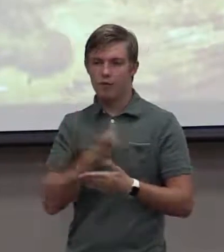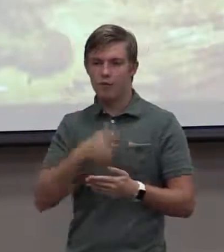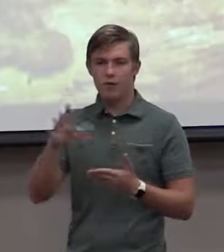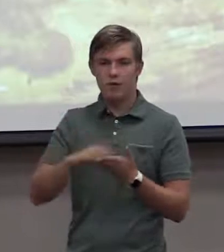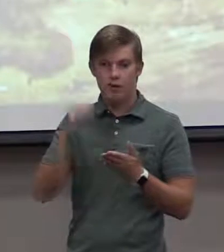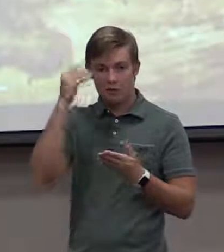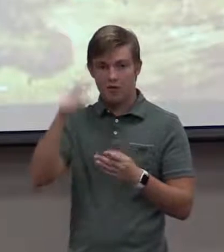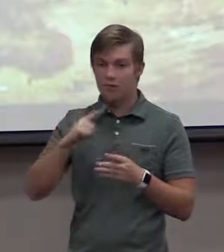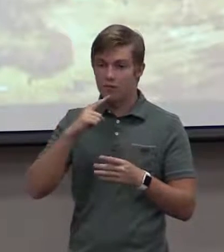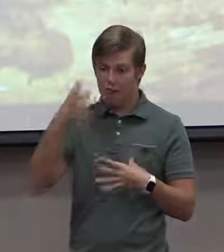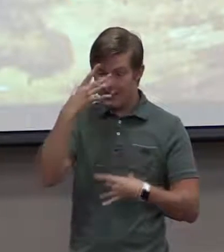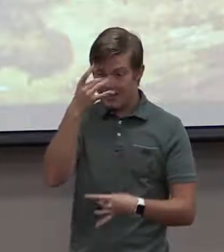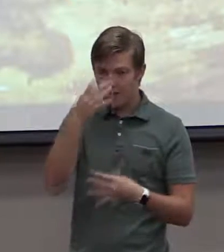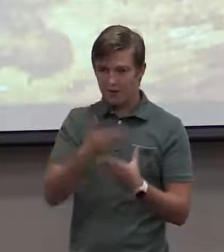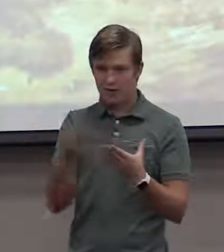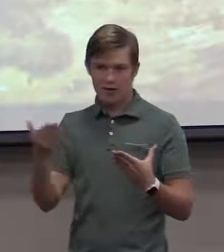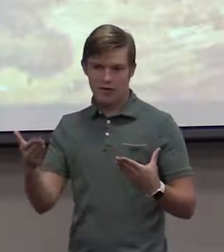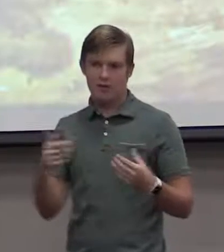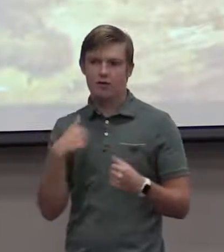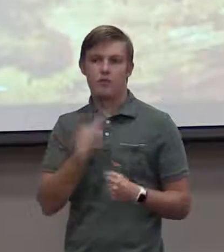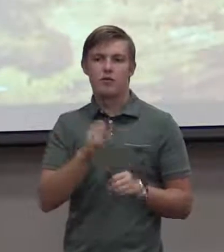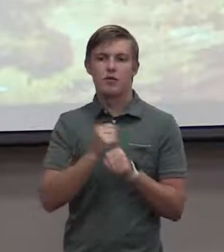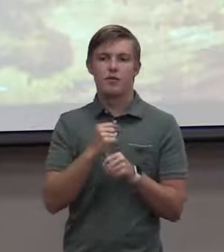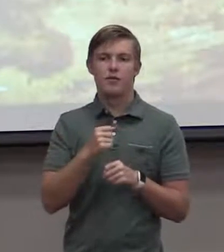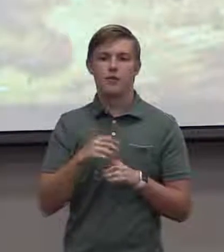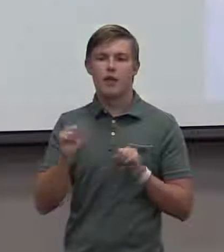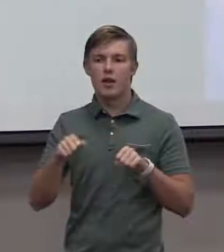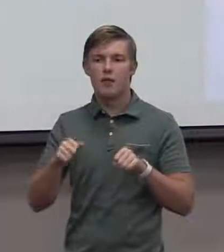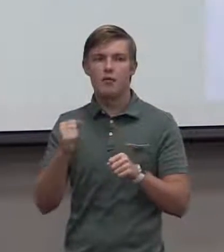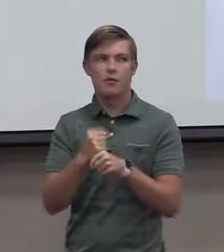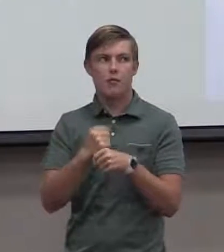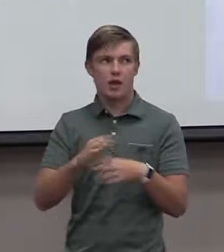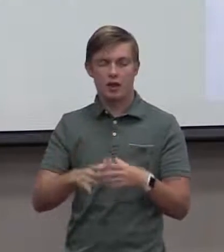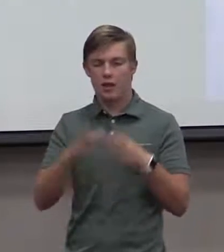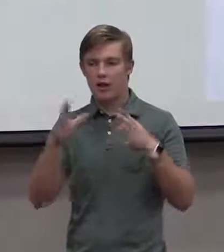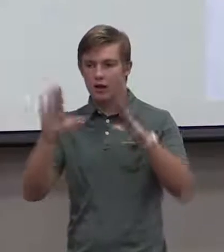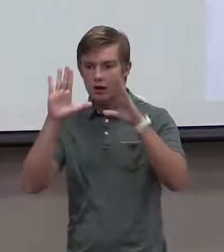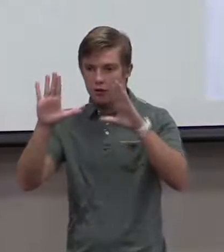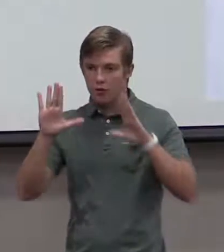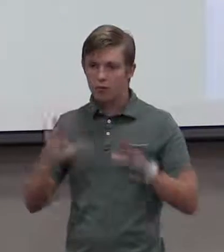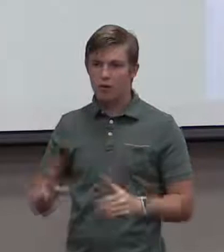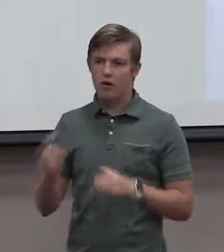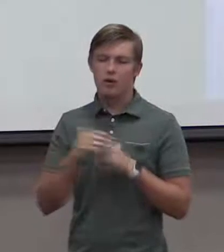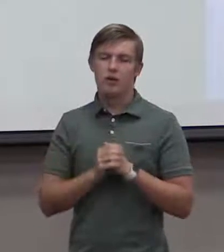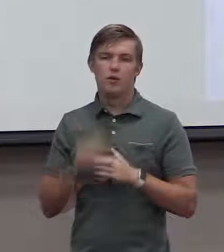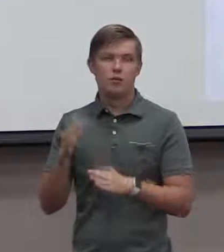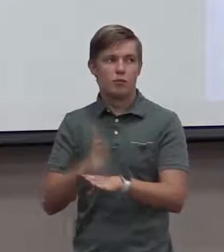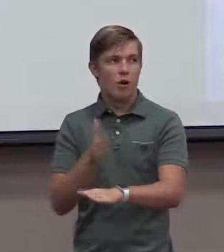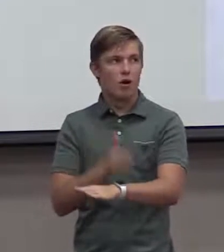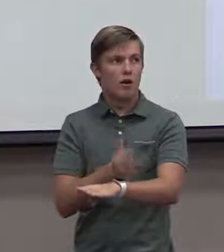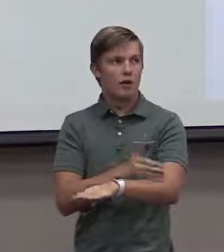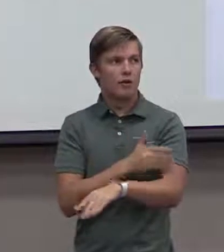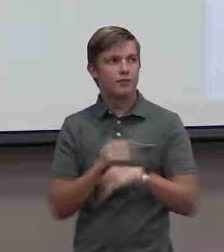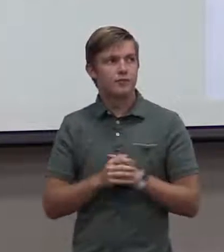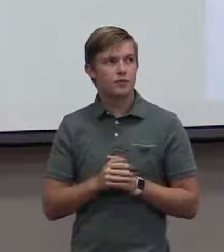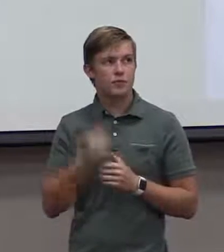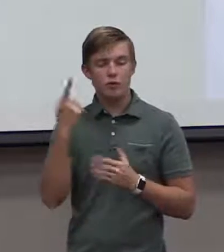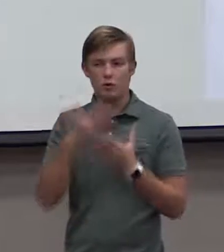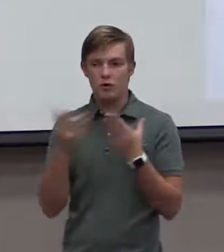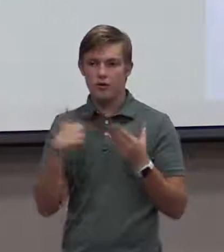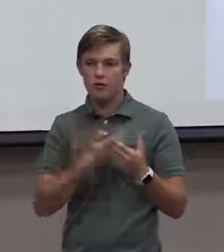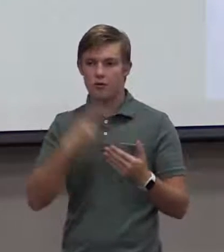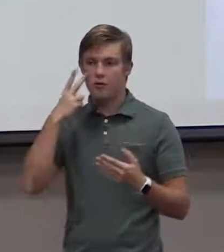really interesting things. We've been able to make a lot of great progress. One of the things we saw so